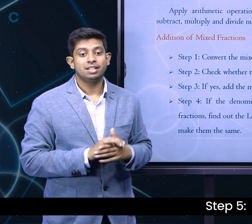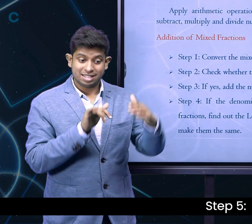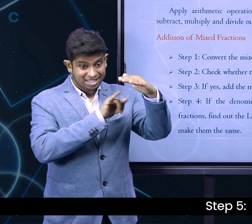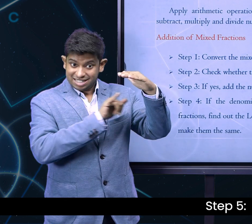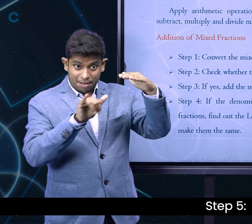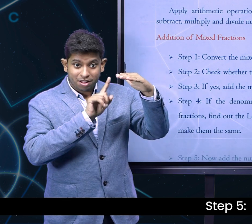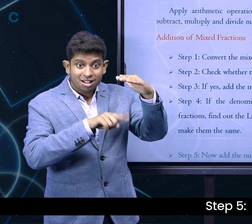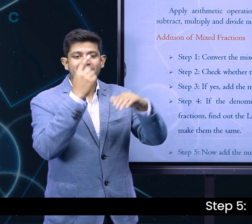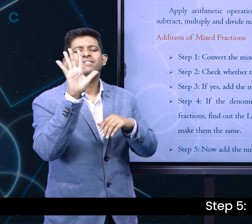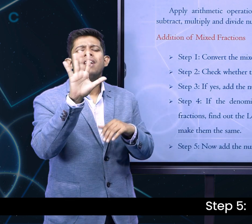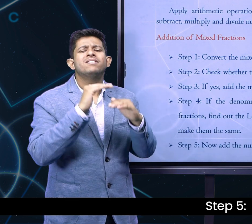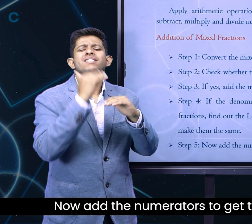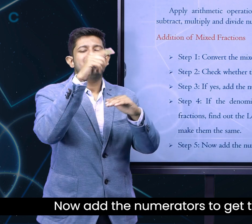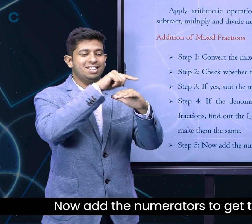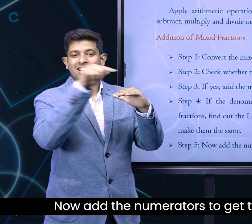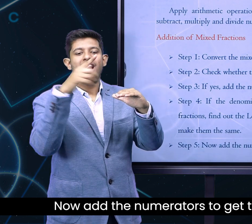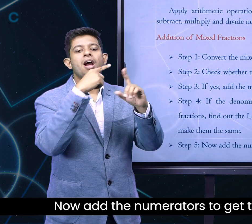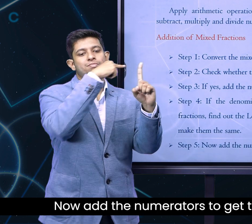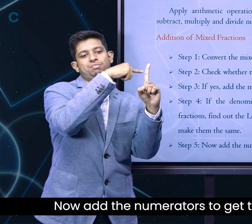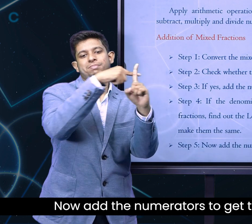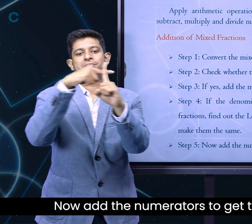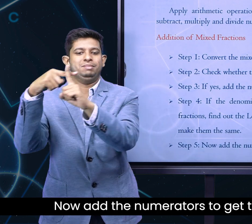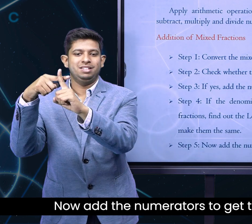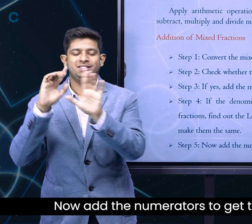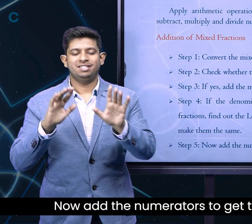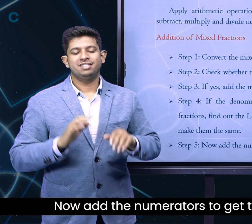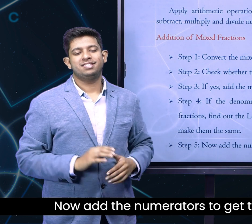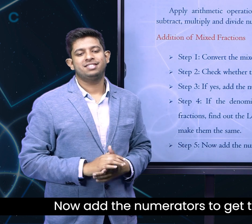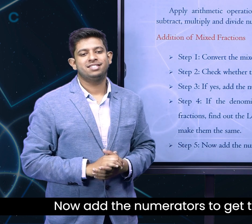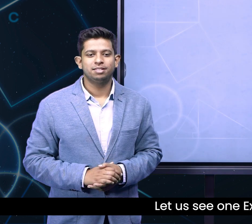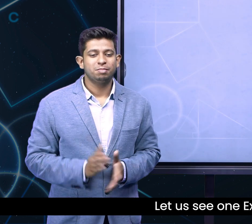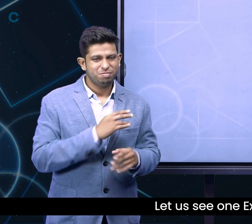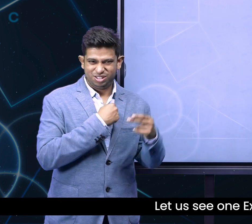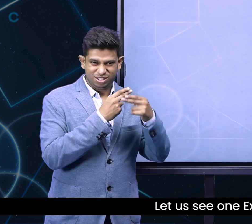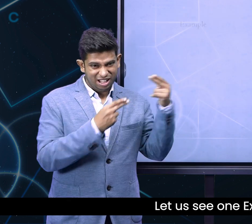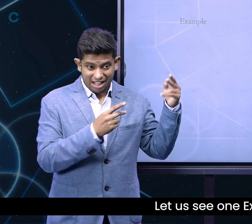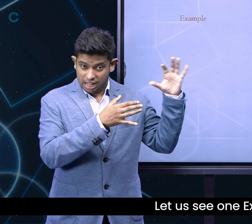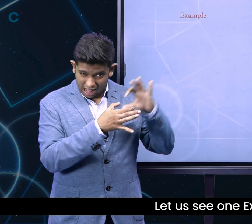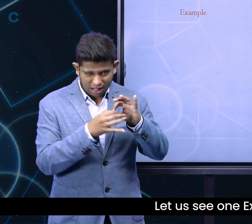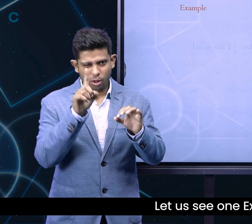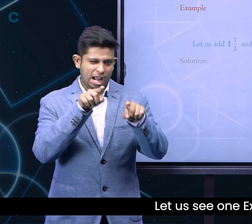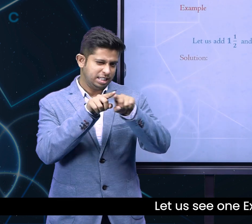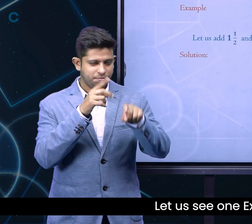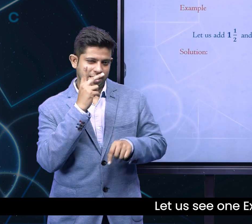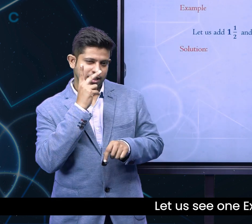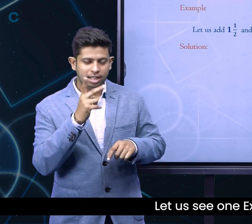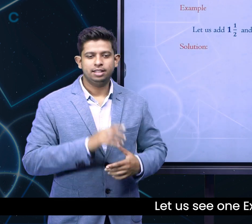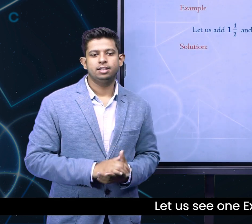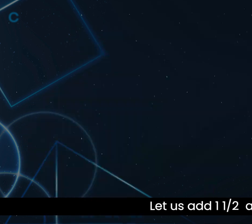Step 5. Now add the numerators to get the result of the addition. Let us see one example. Let